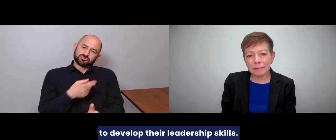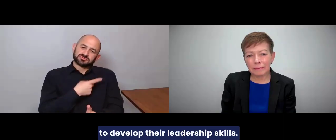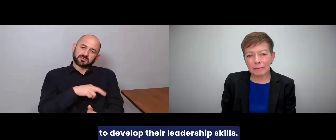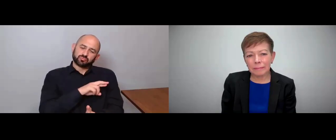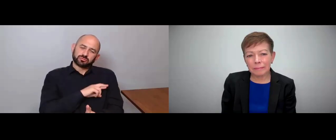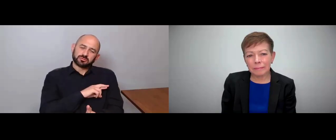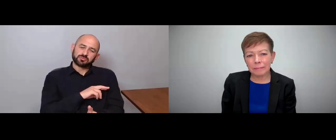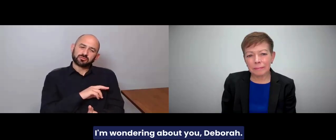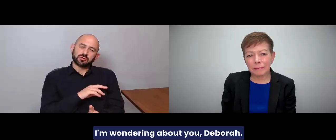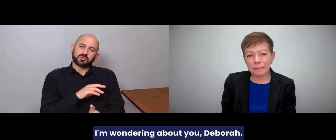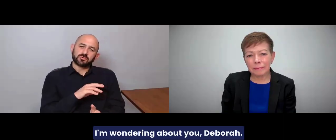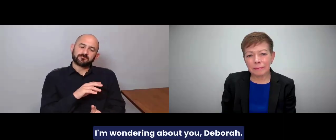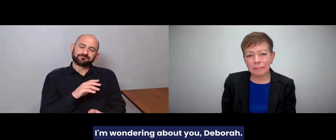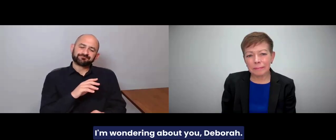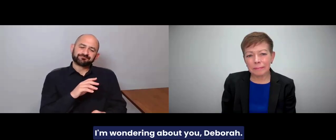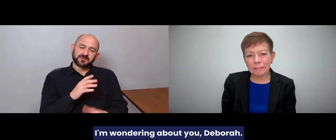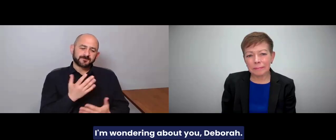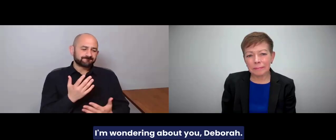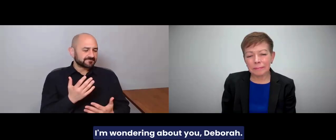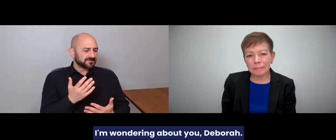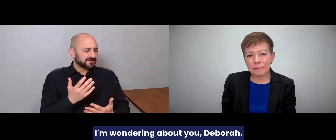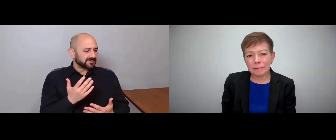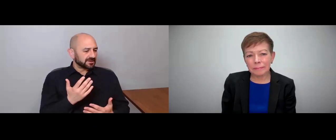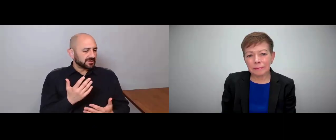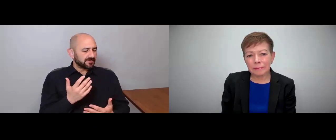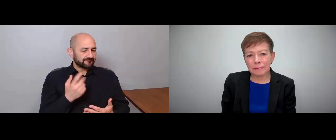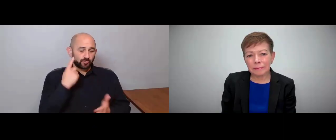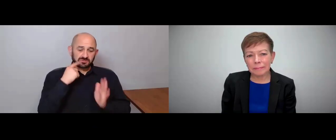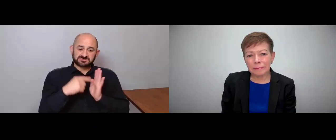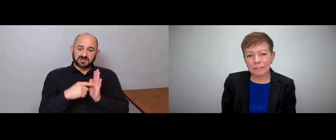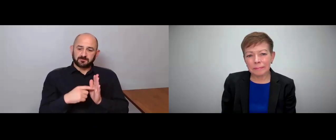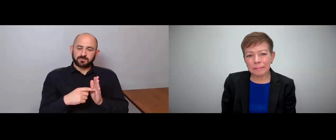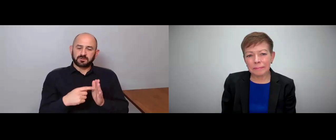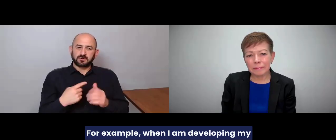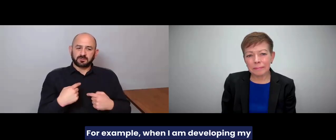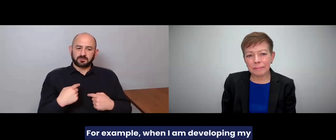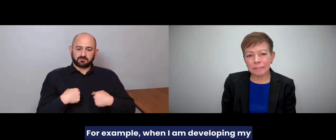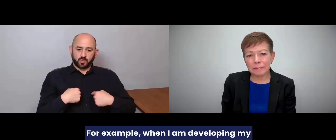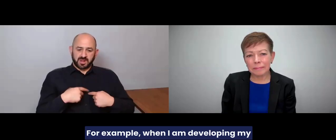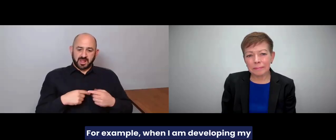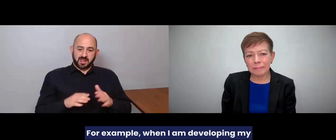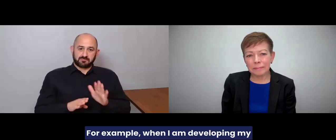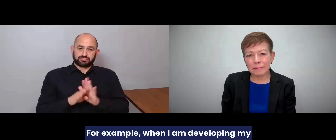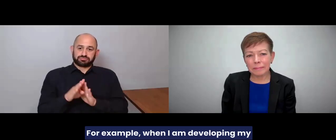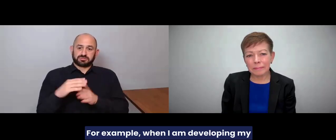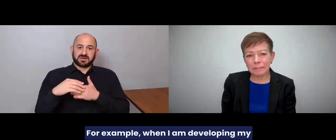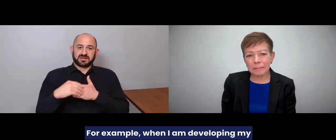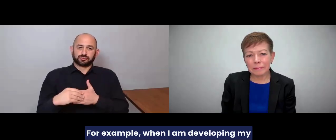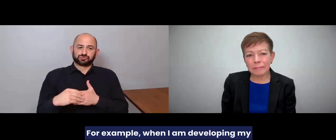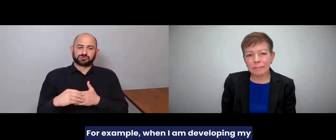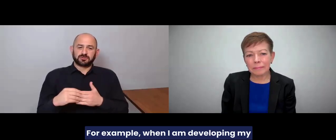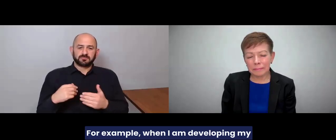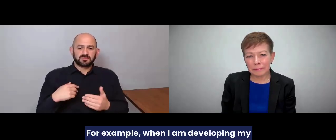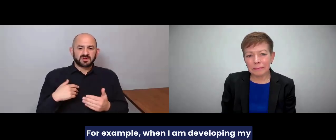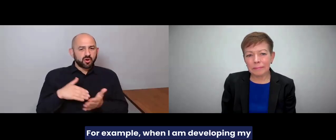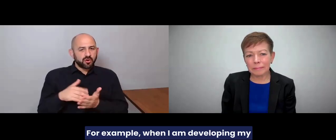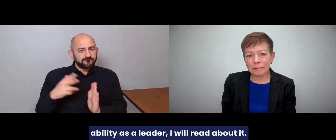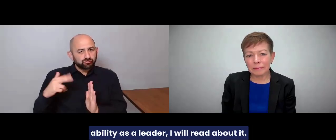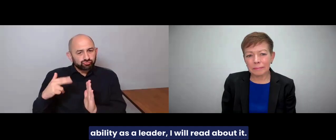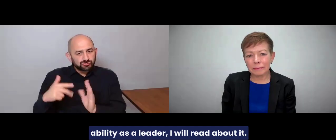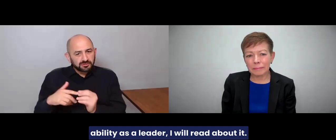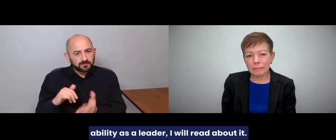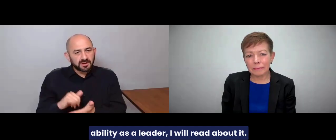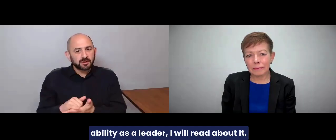leadership skills. I'm wondering about you, Deborah. Um, for example, when I am developing